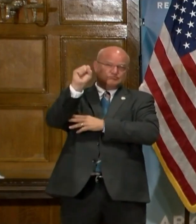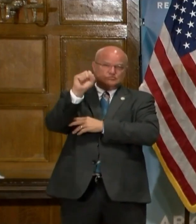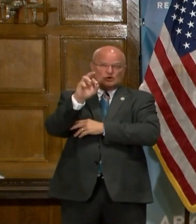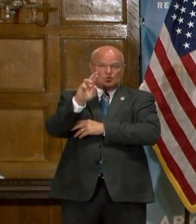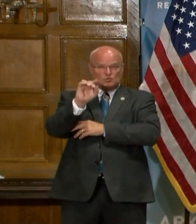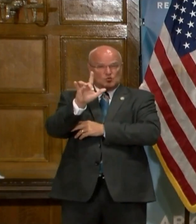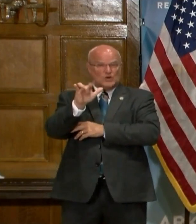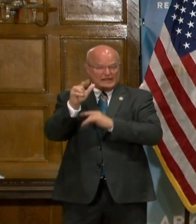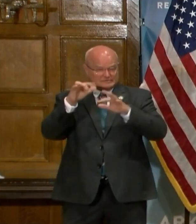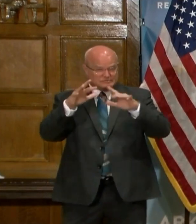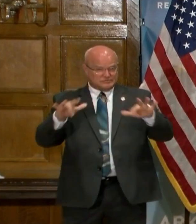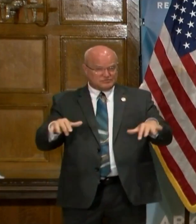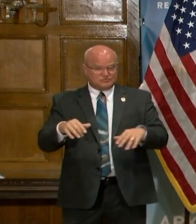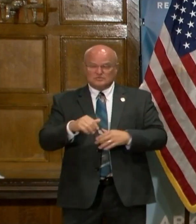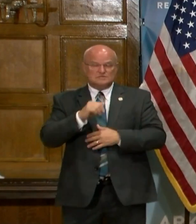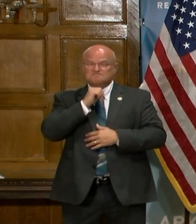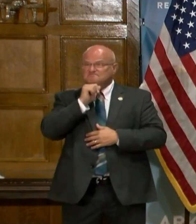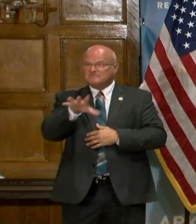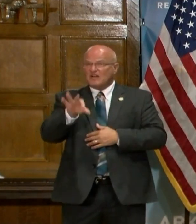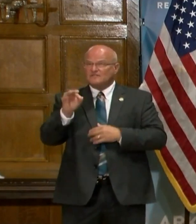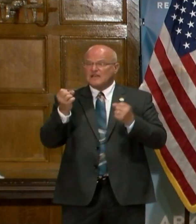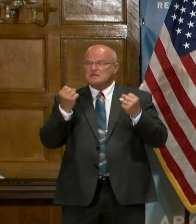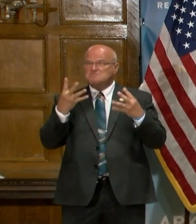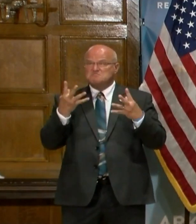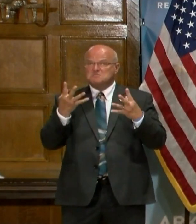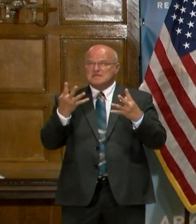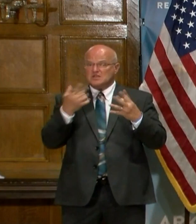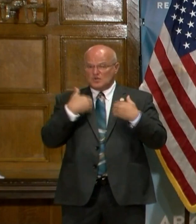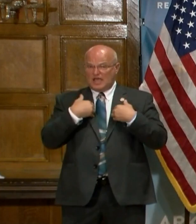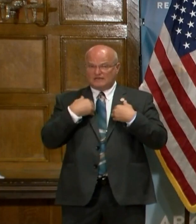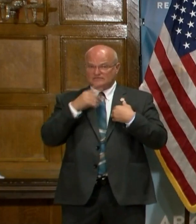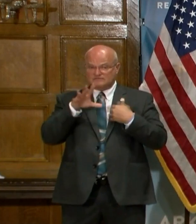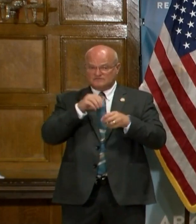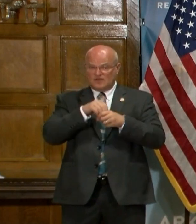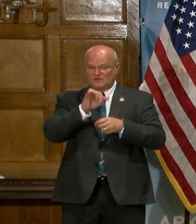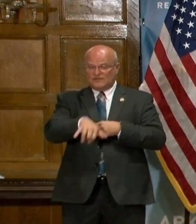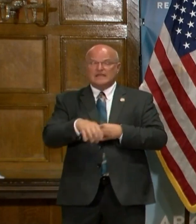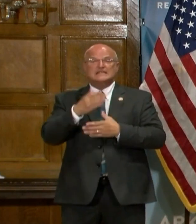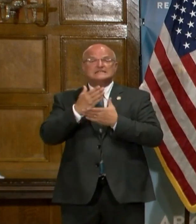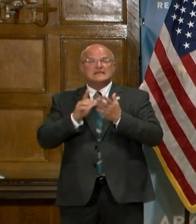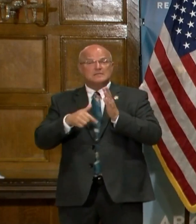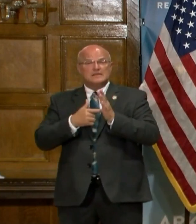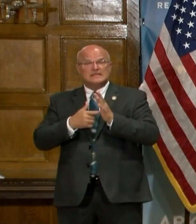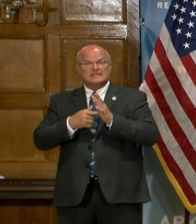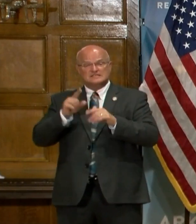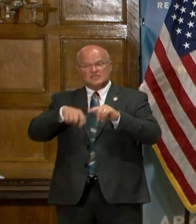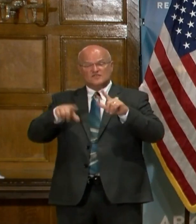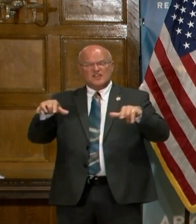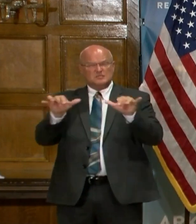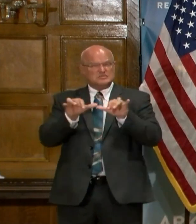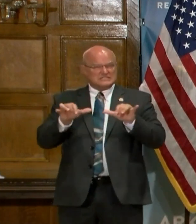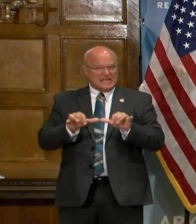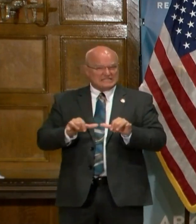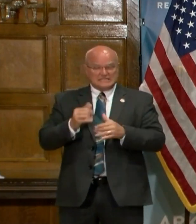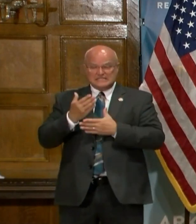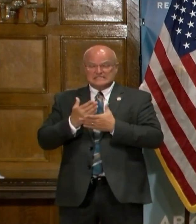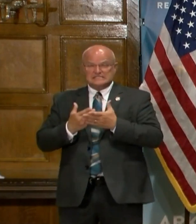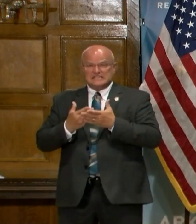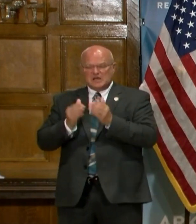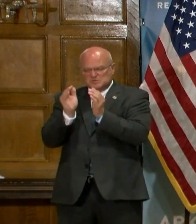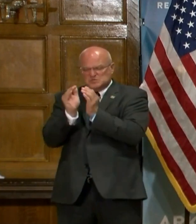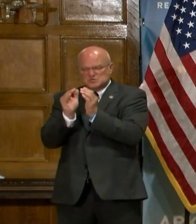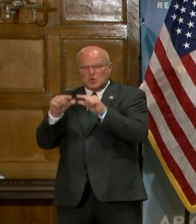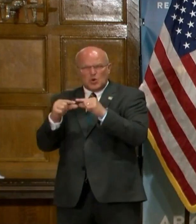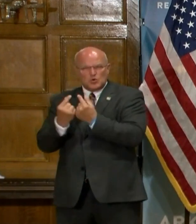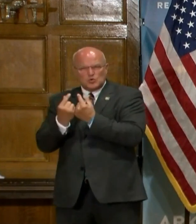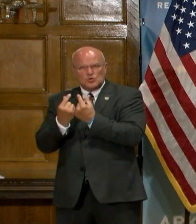and we have not found very many who have been. And some of these are of variable sizes. Some of them are pretty